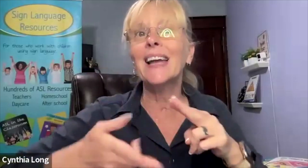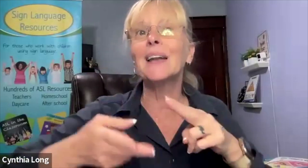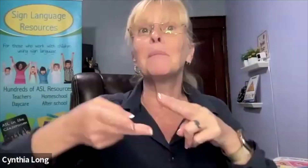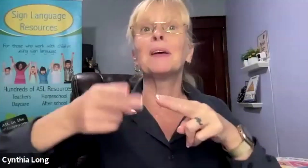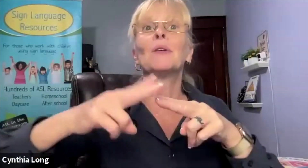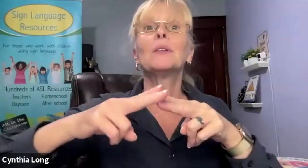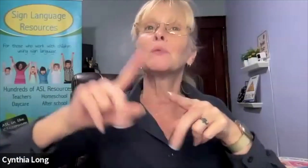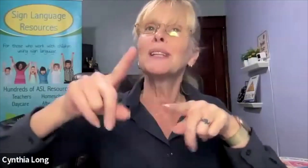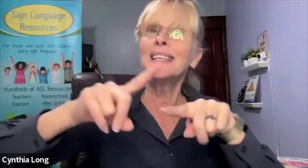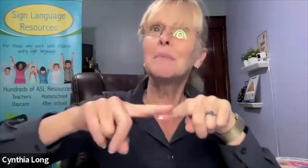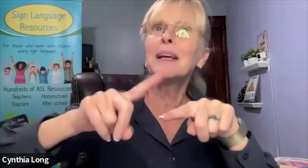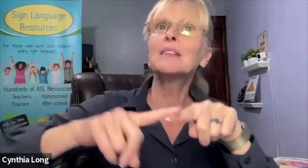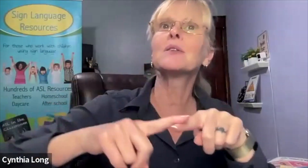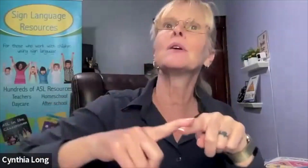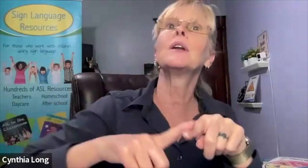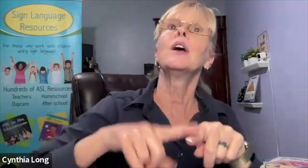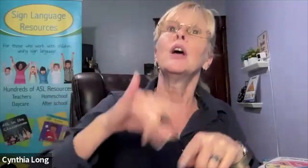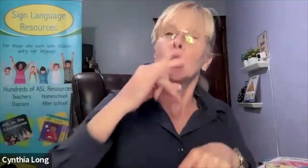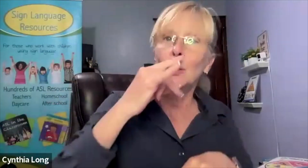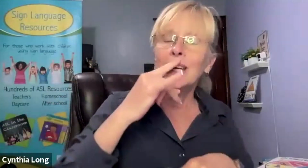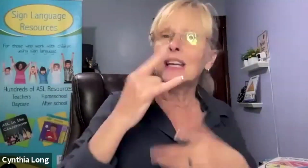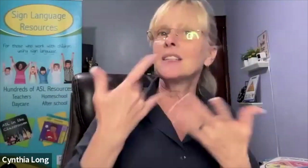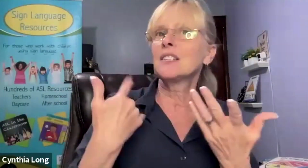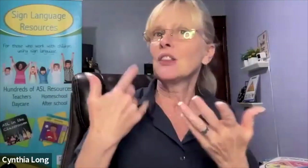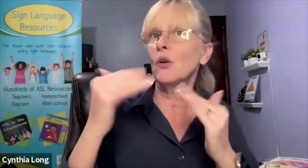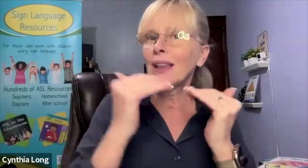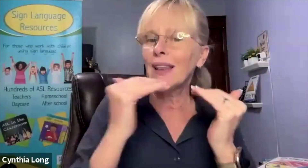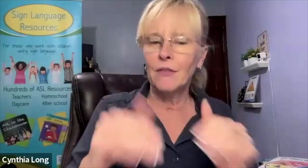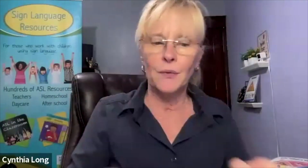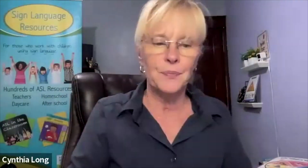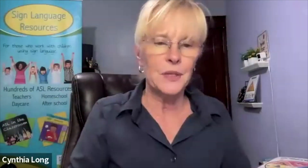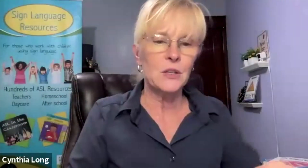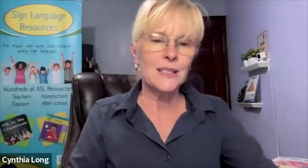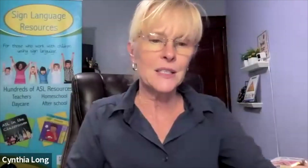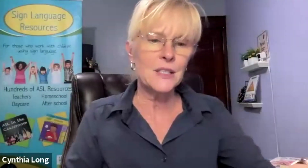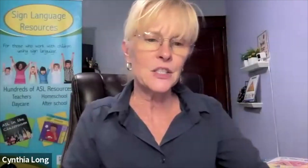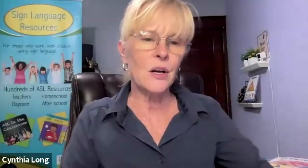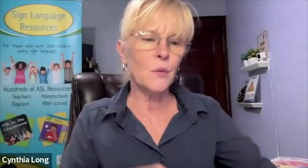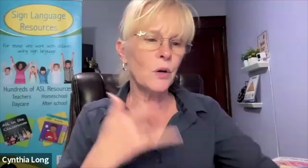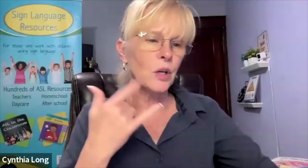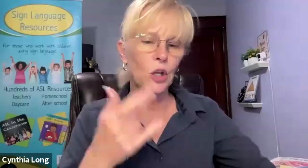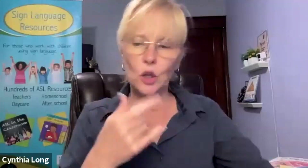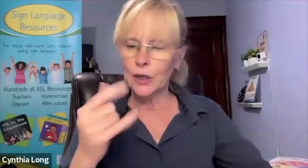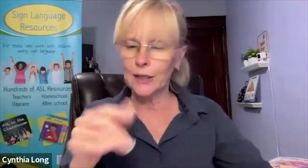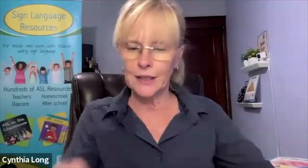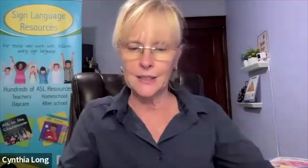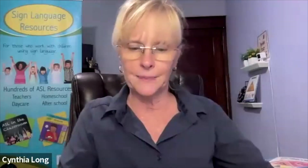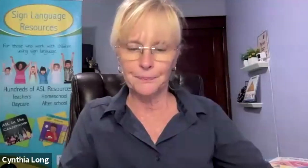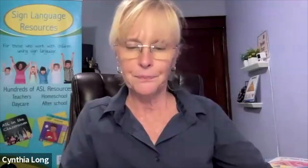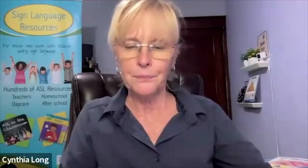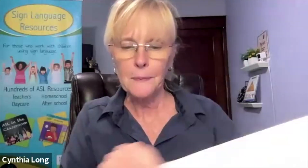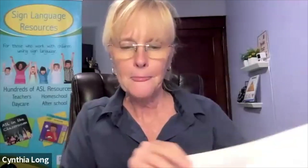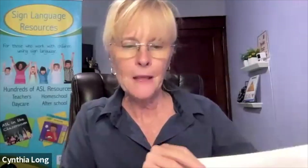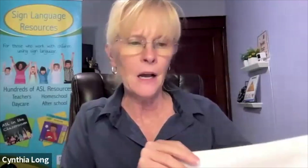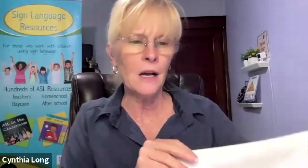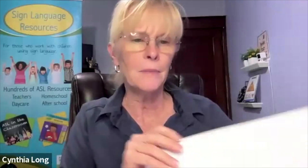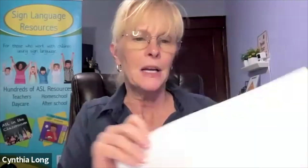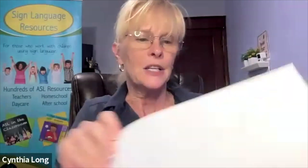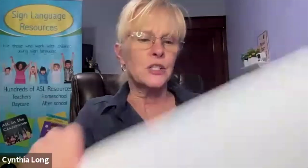of build. It really depends on your kids and their level. So let's get started. We're going to look at this. So